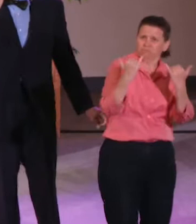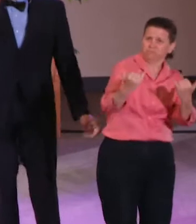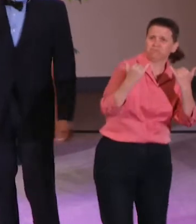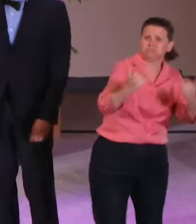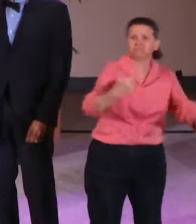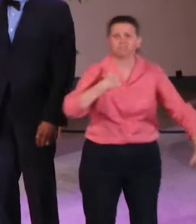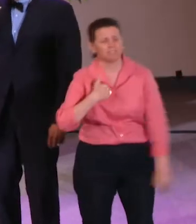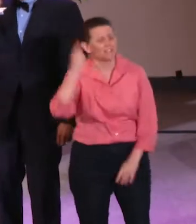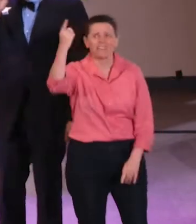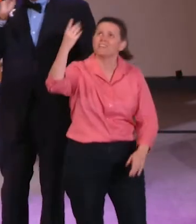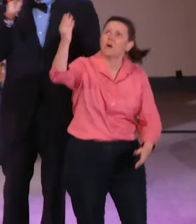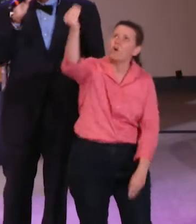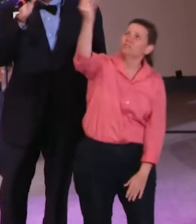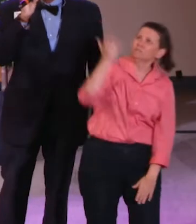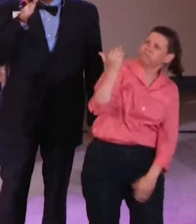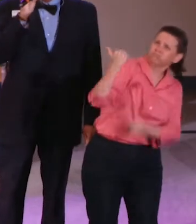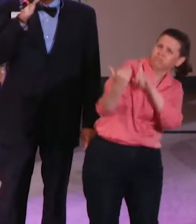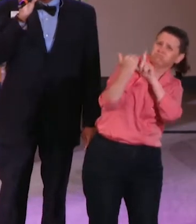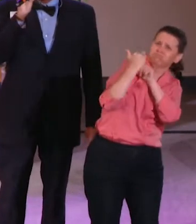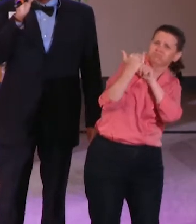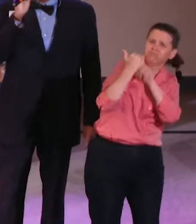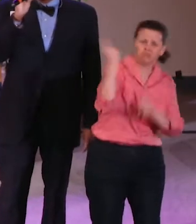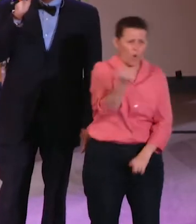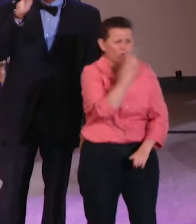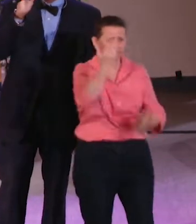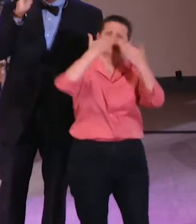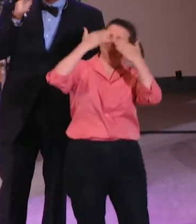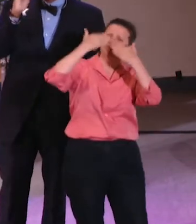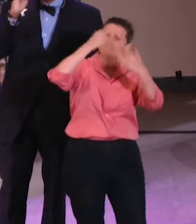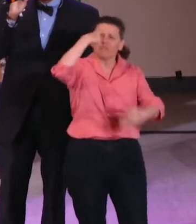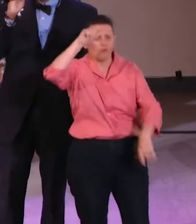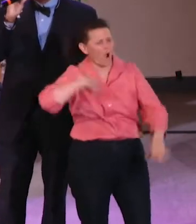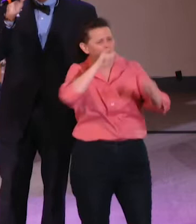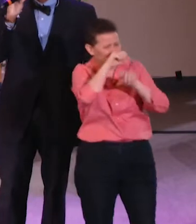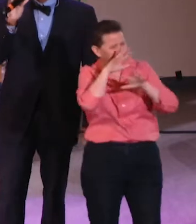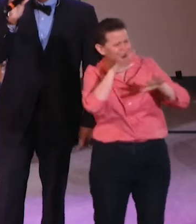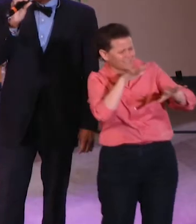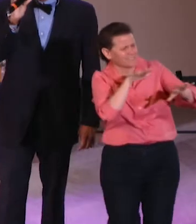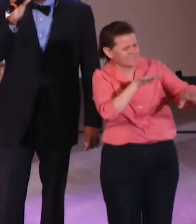Lord, it always reminds me, go ahead and be thankful, cause I know my blessings on the way. Blessings